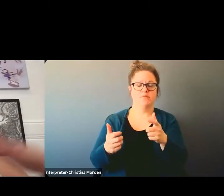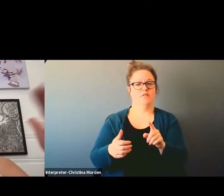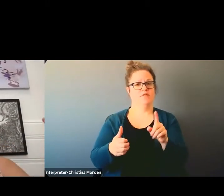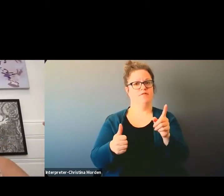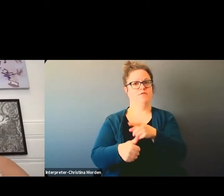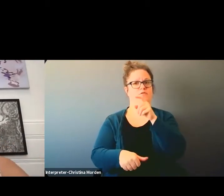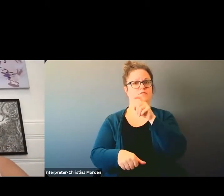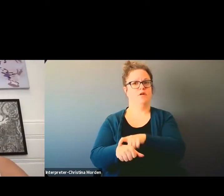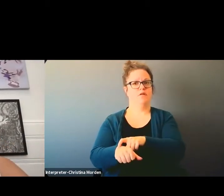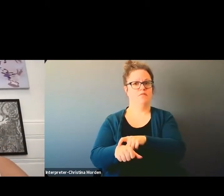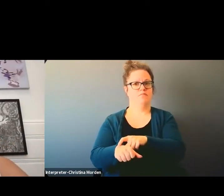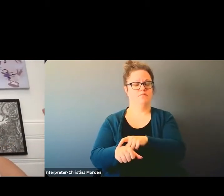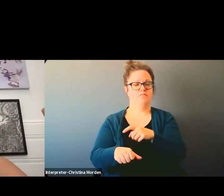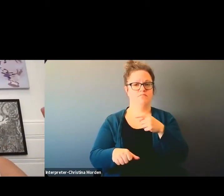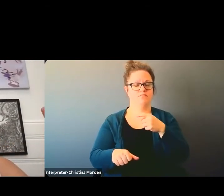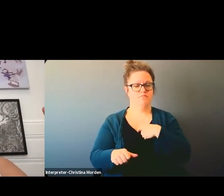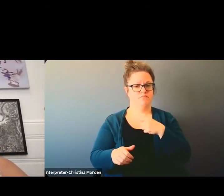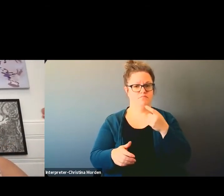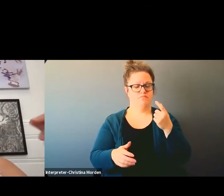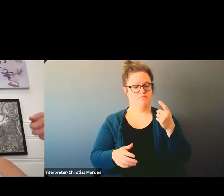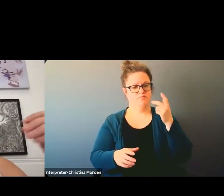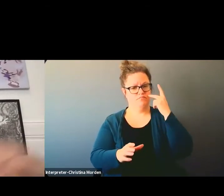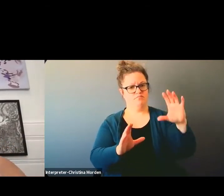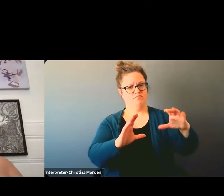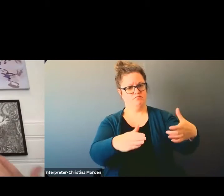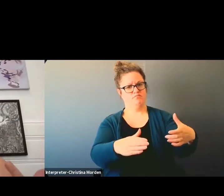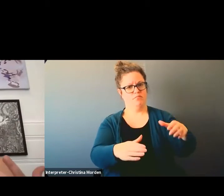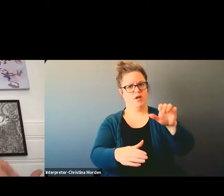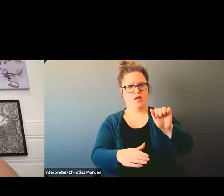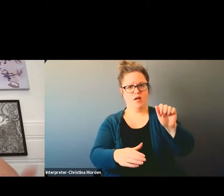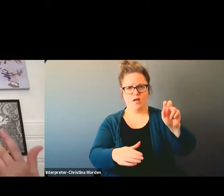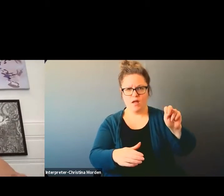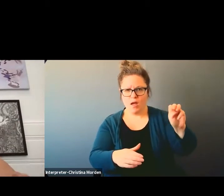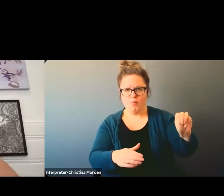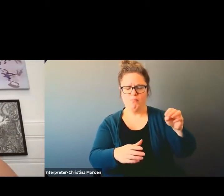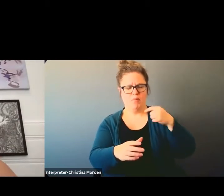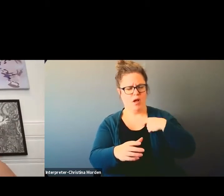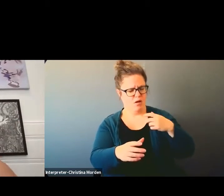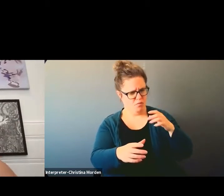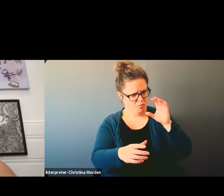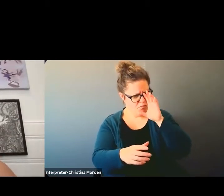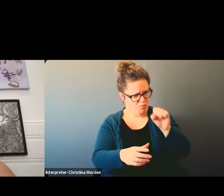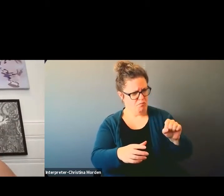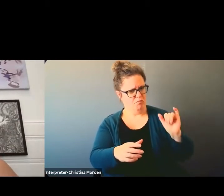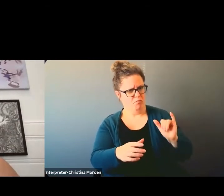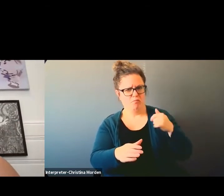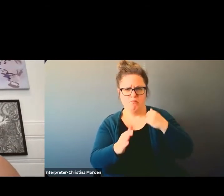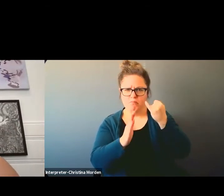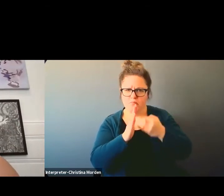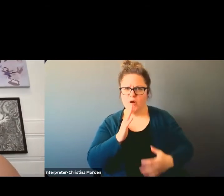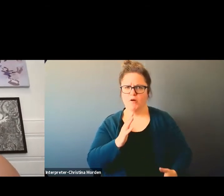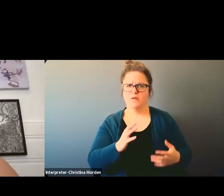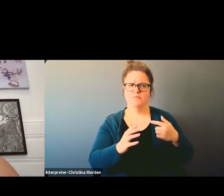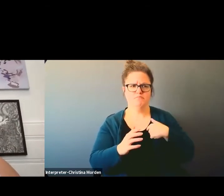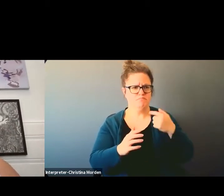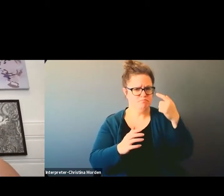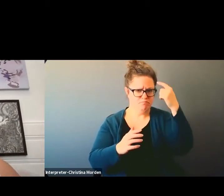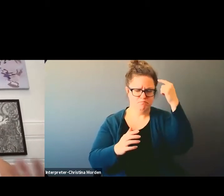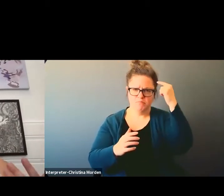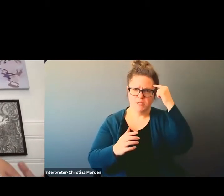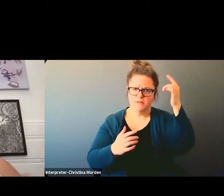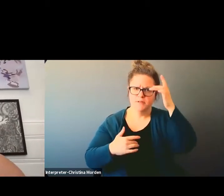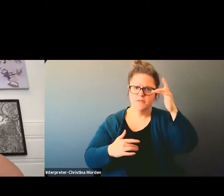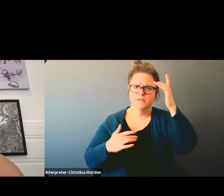I'd ever heard of A&M, and I was really intrigued, just as an artist and with my history of mental illness. I've always